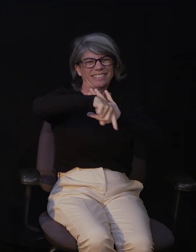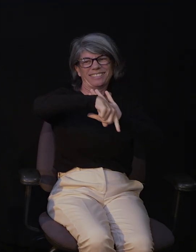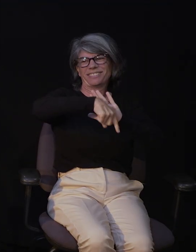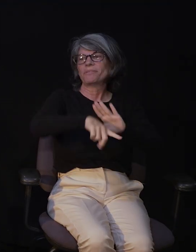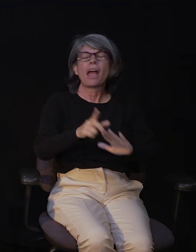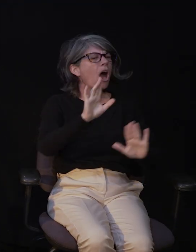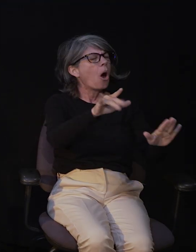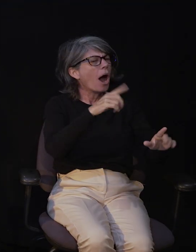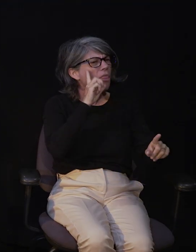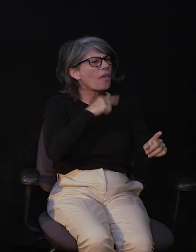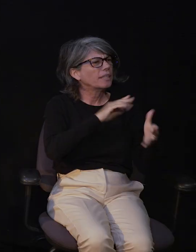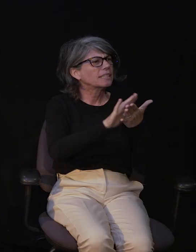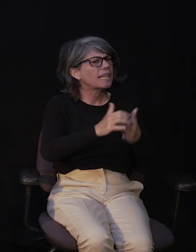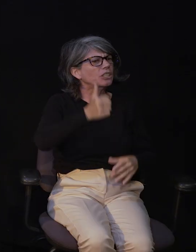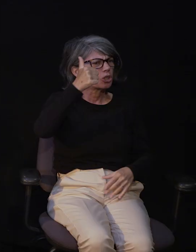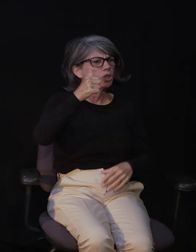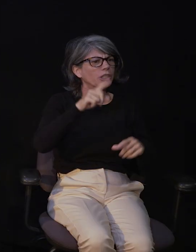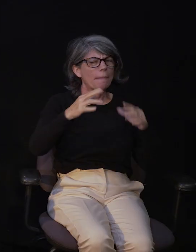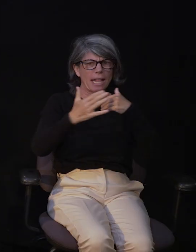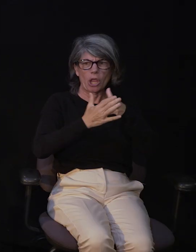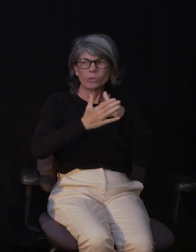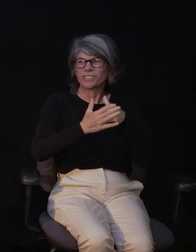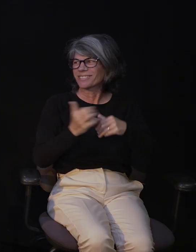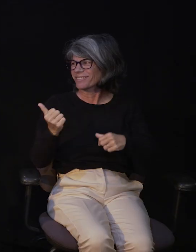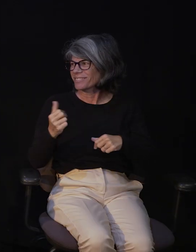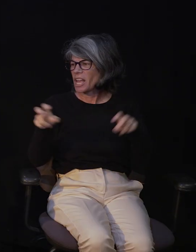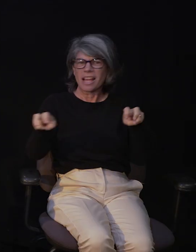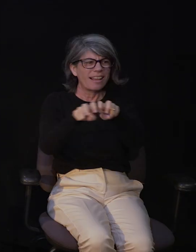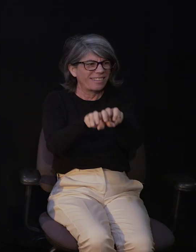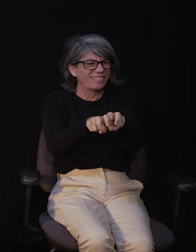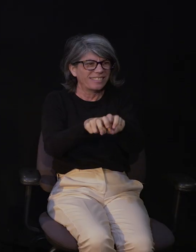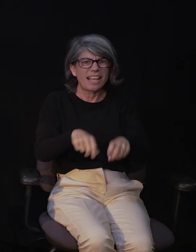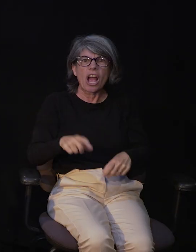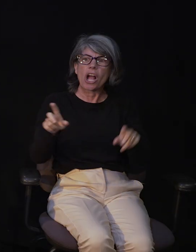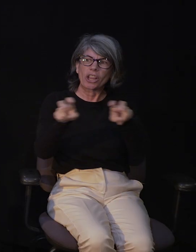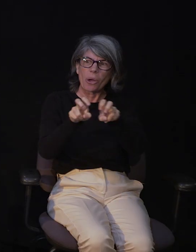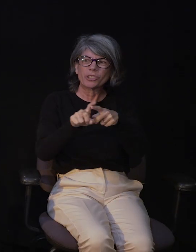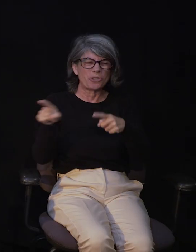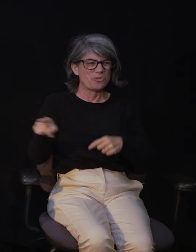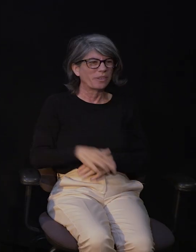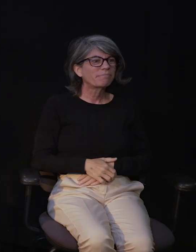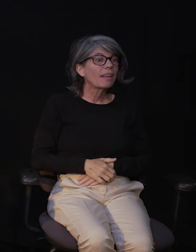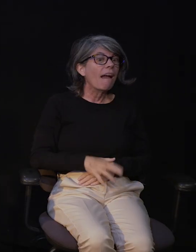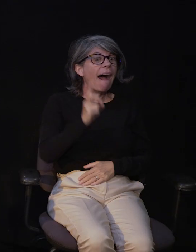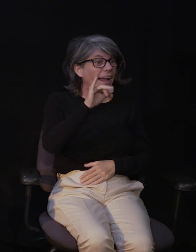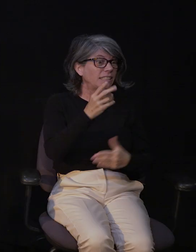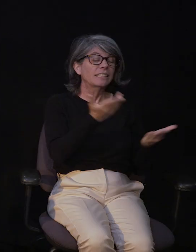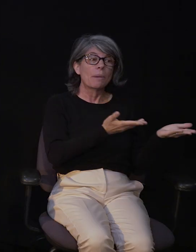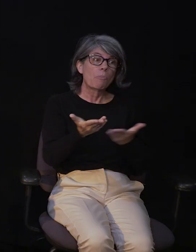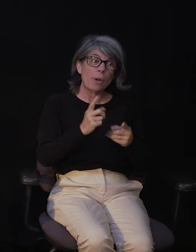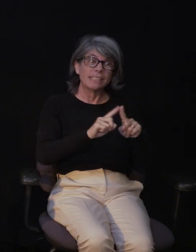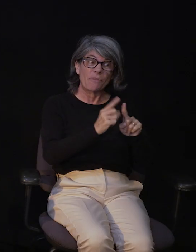I thought this is nicer. It's nicer to be closer. Whatevs. Close to you. I did bring a few